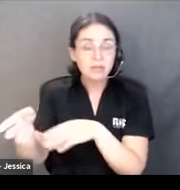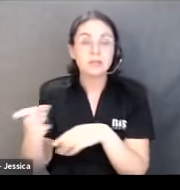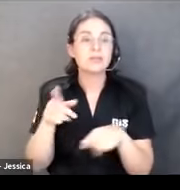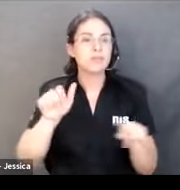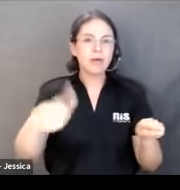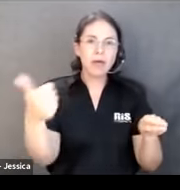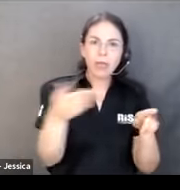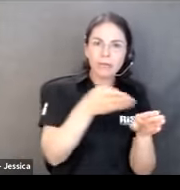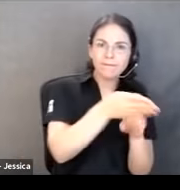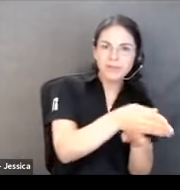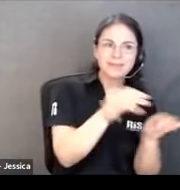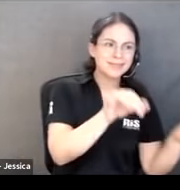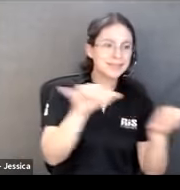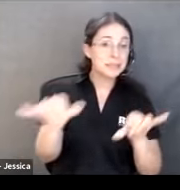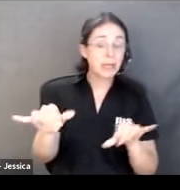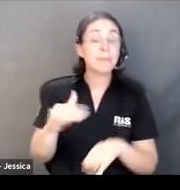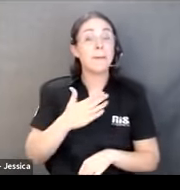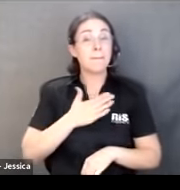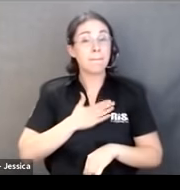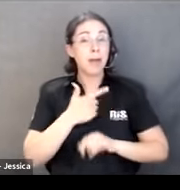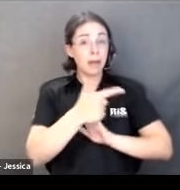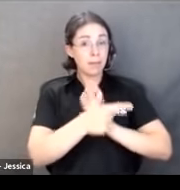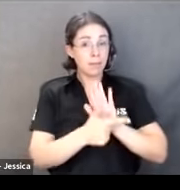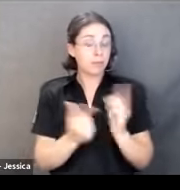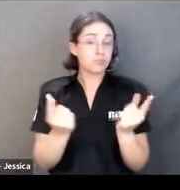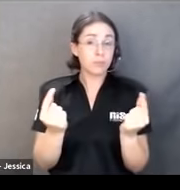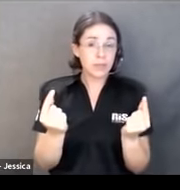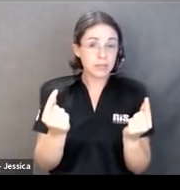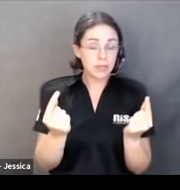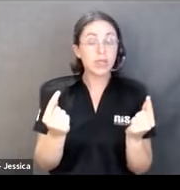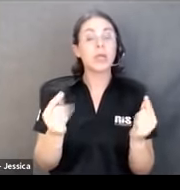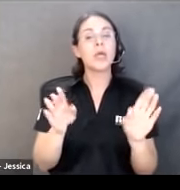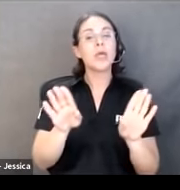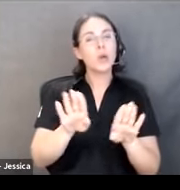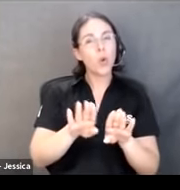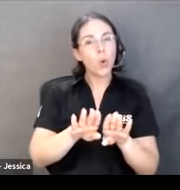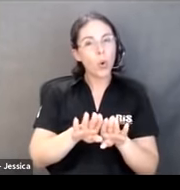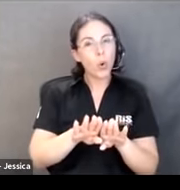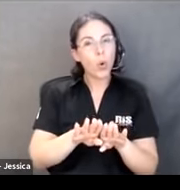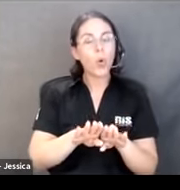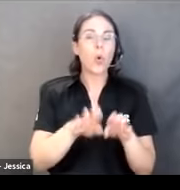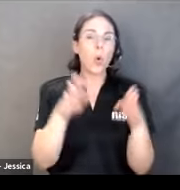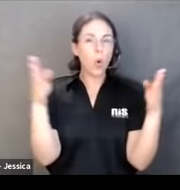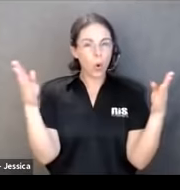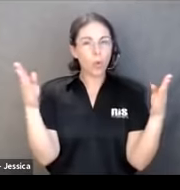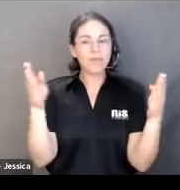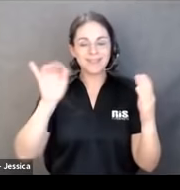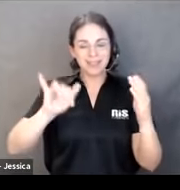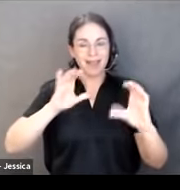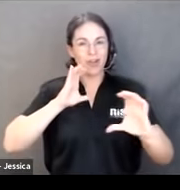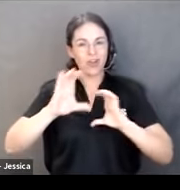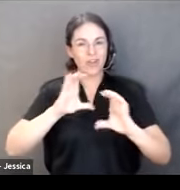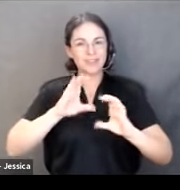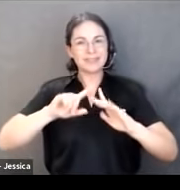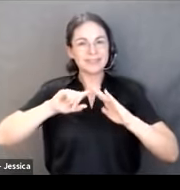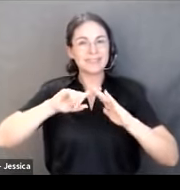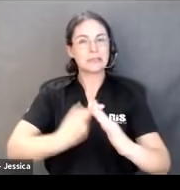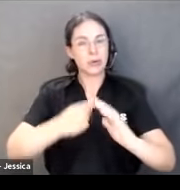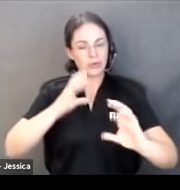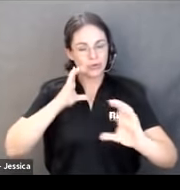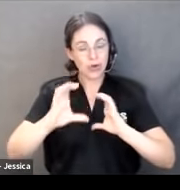What my bill does is it opens up the conversation about a shortened work week